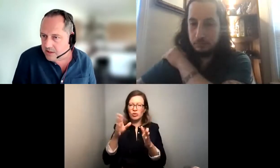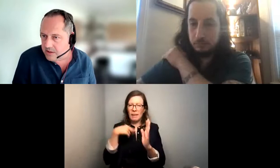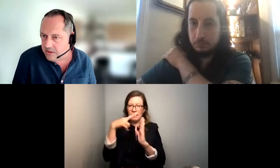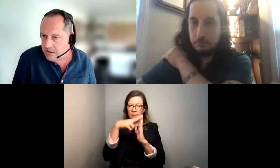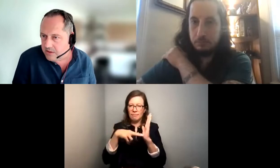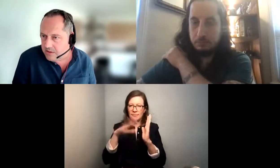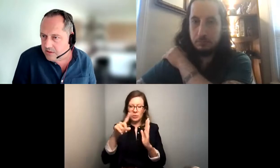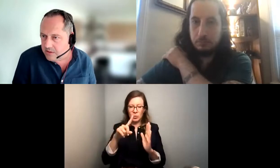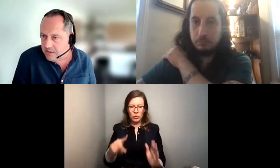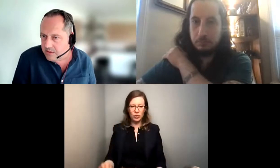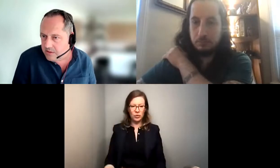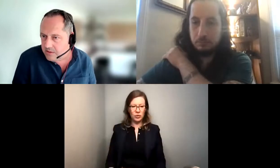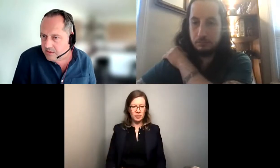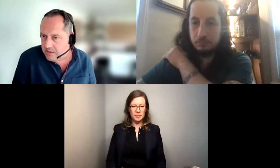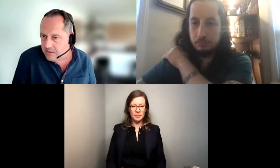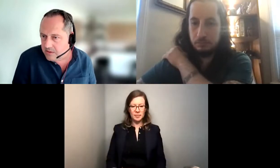language.